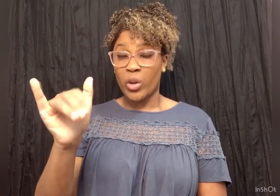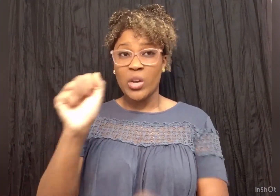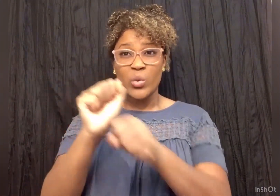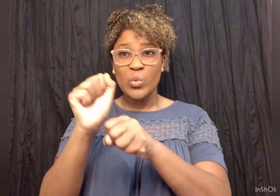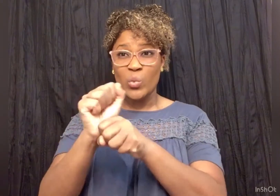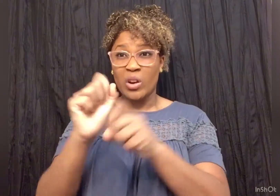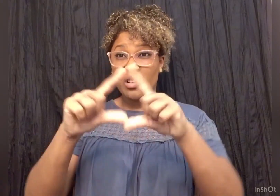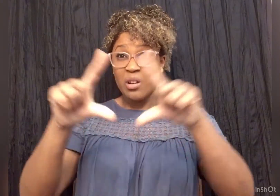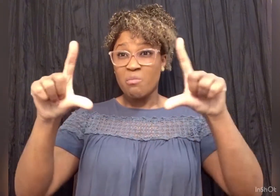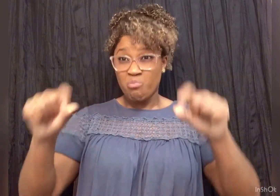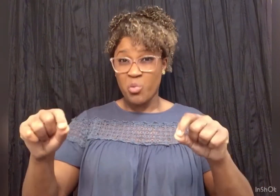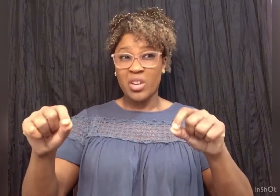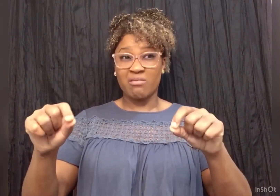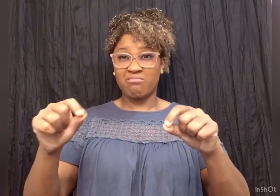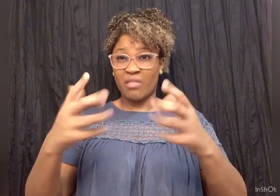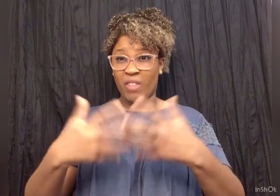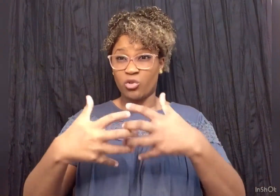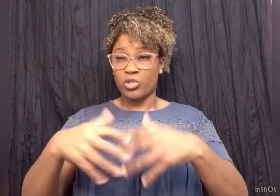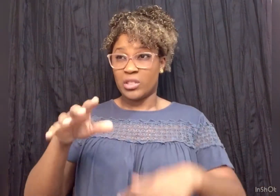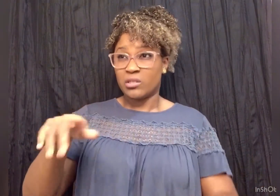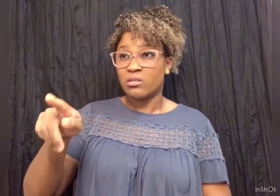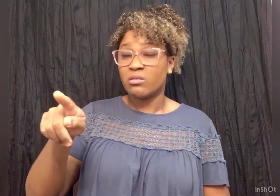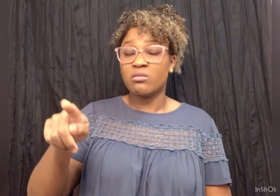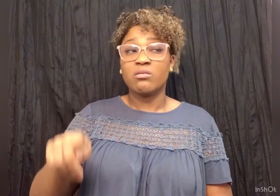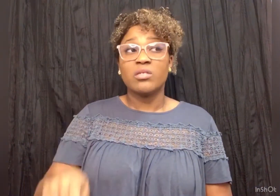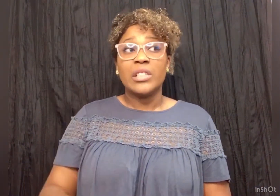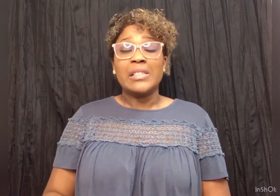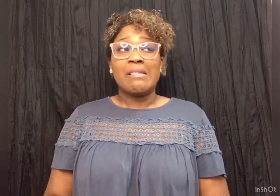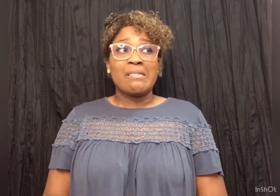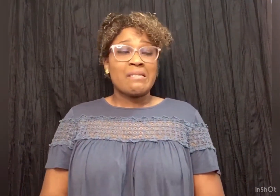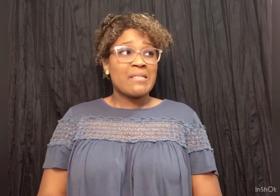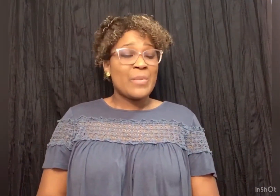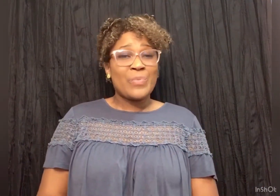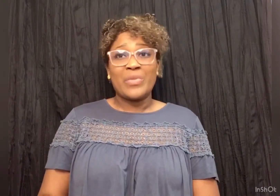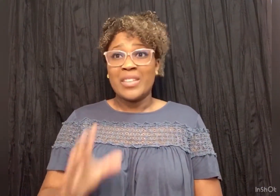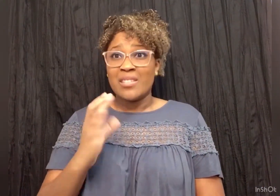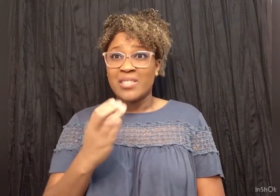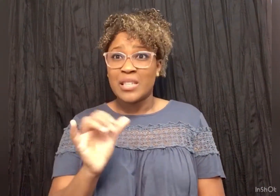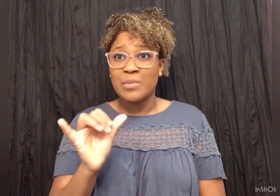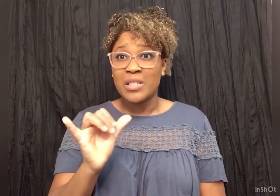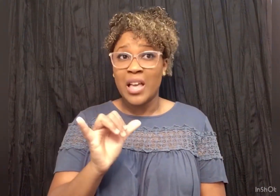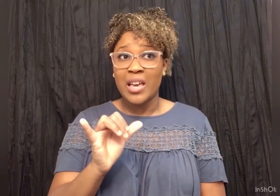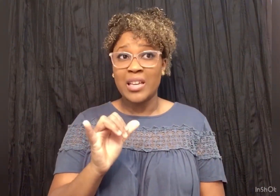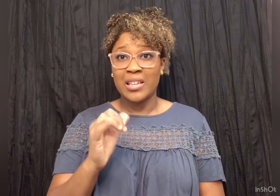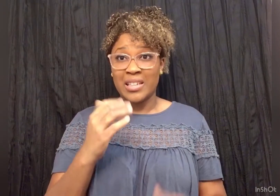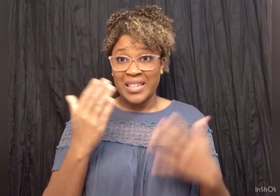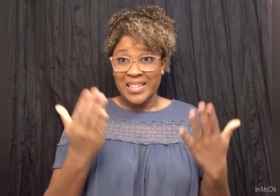factories. It seems that here we are too close to the